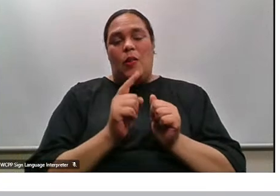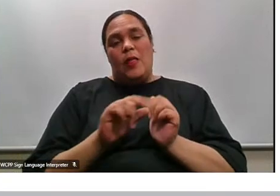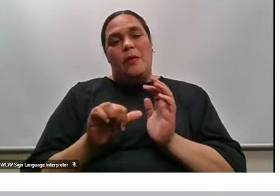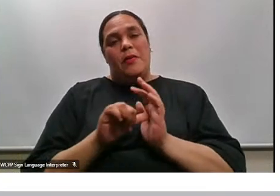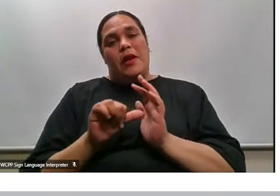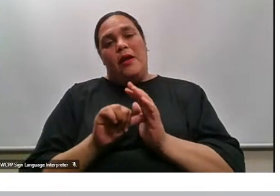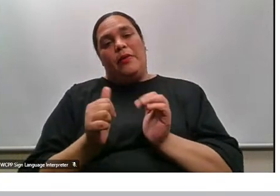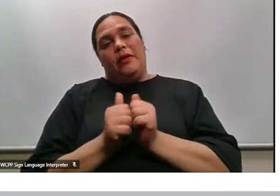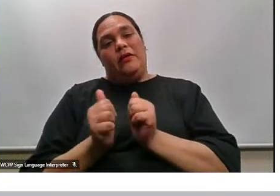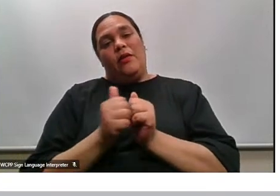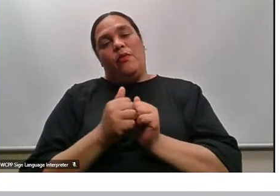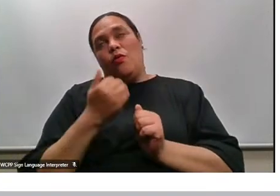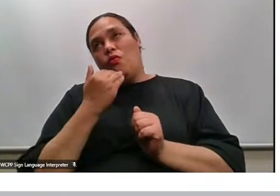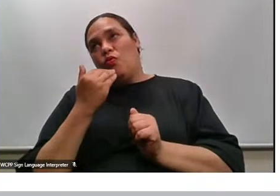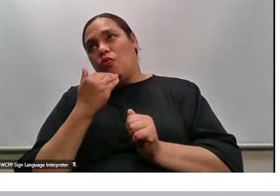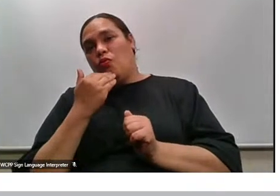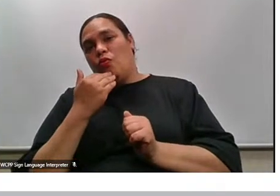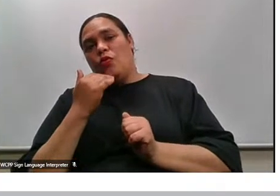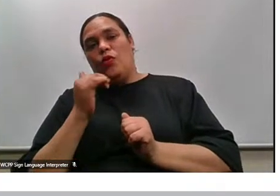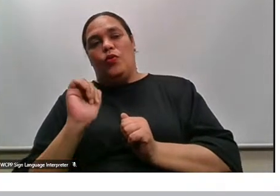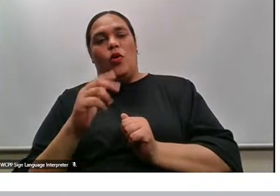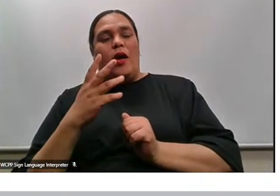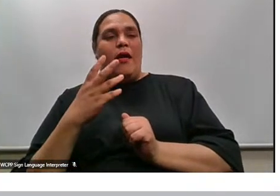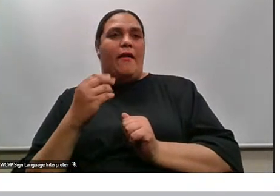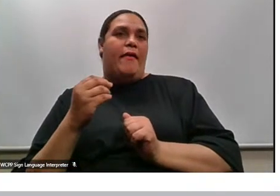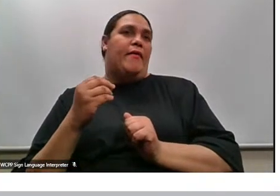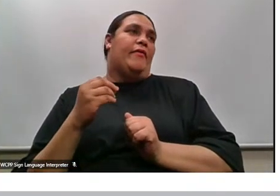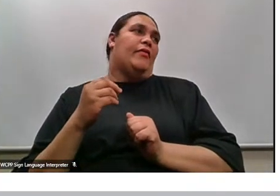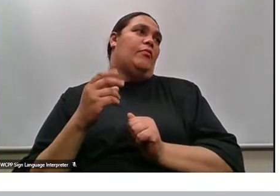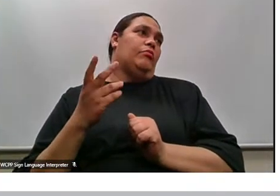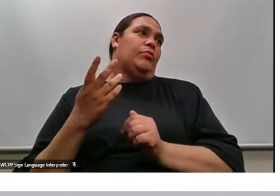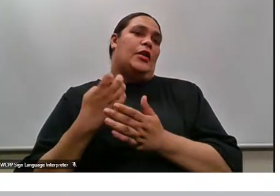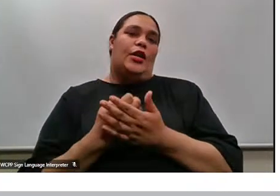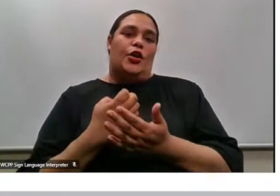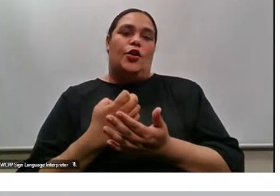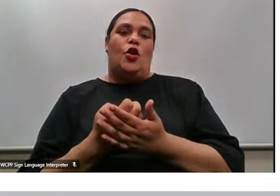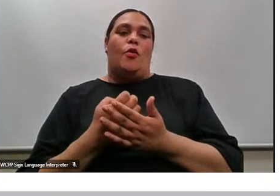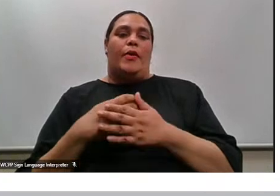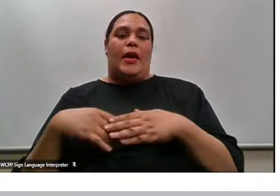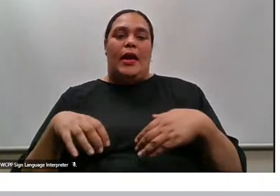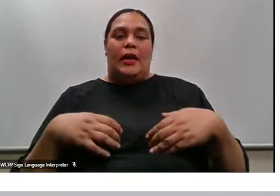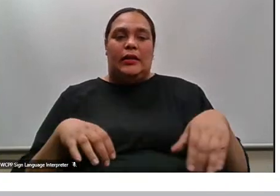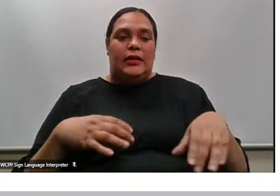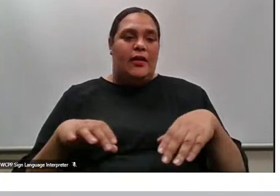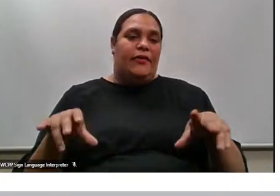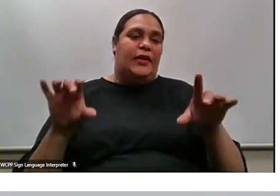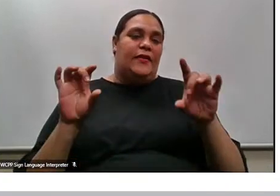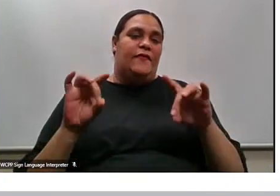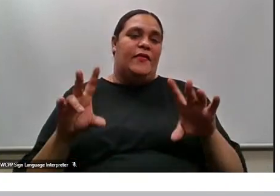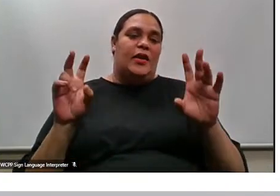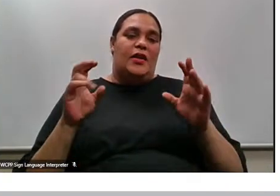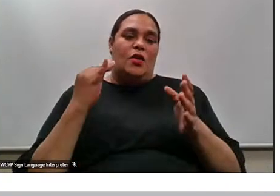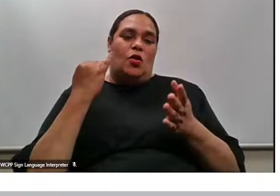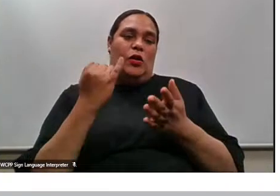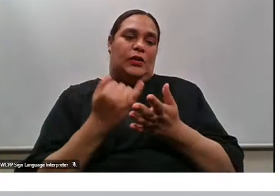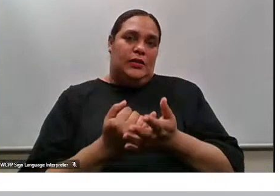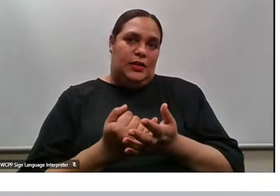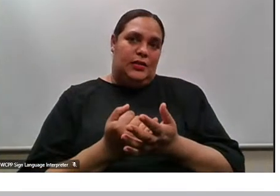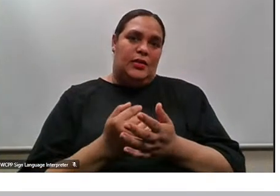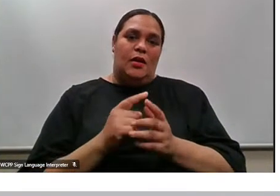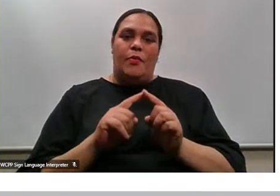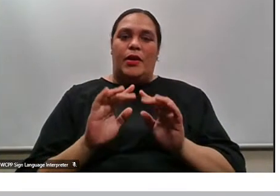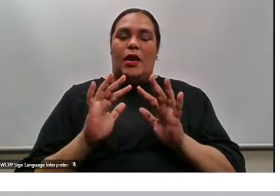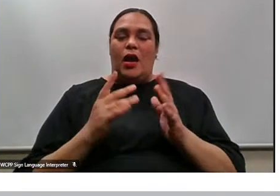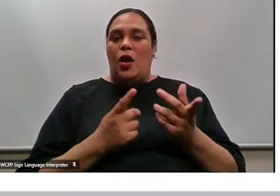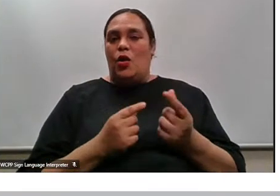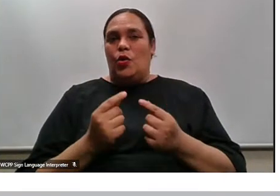stakeholders, who have got, you know, economic activity type of concerns? How do you deal